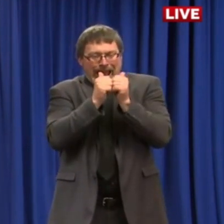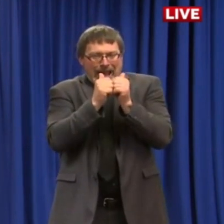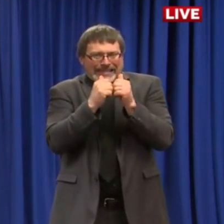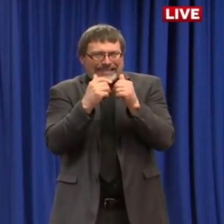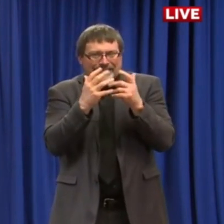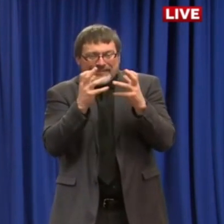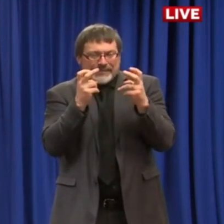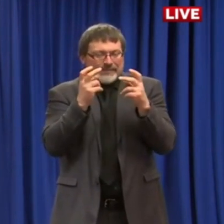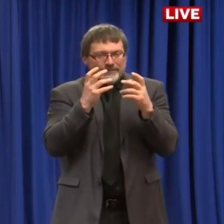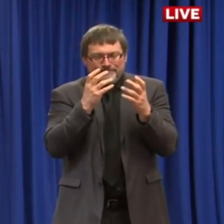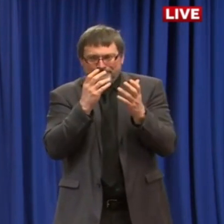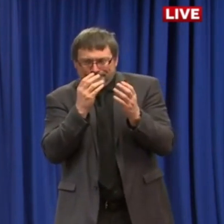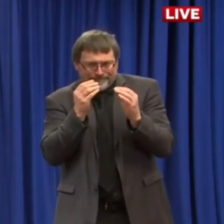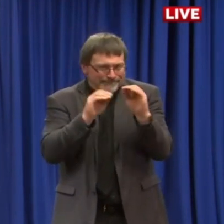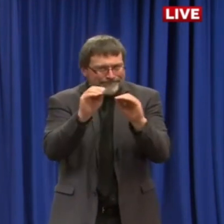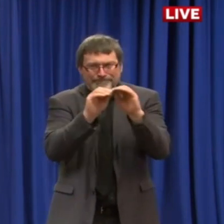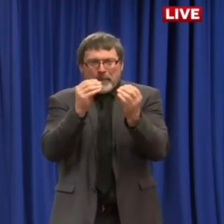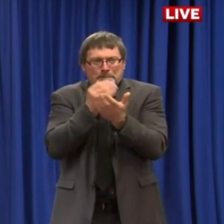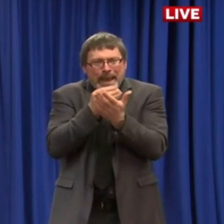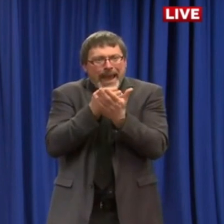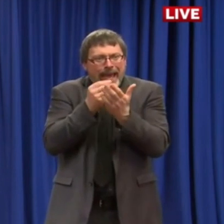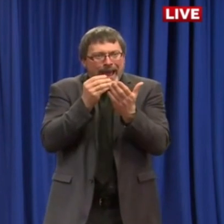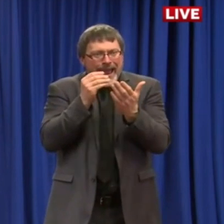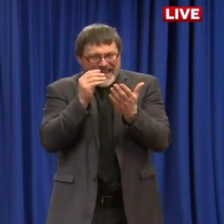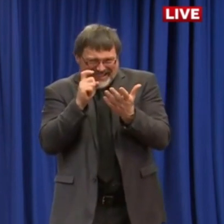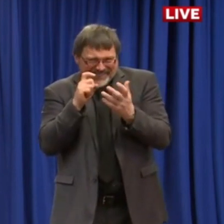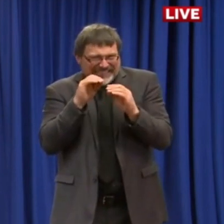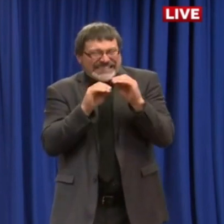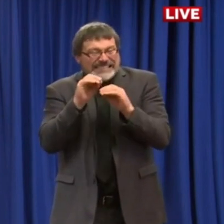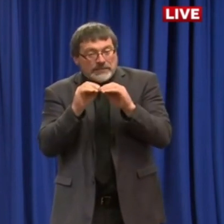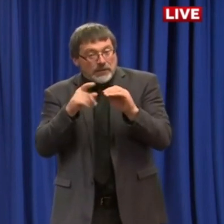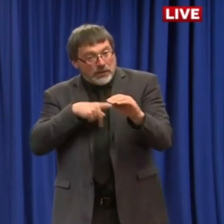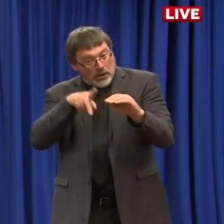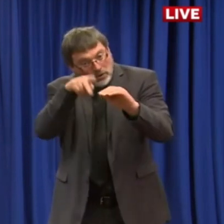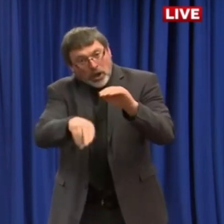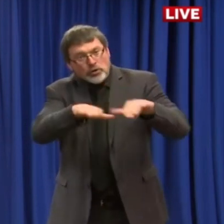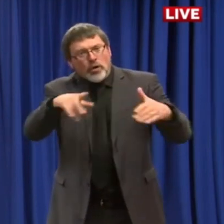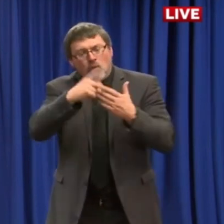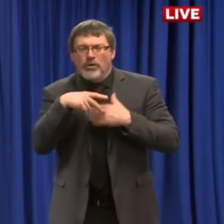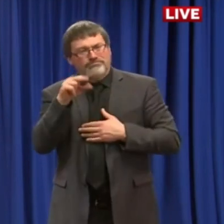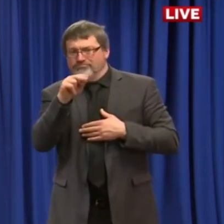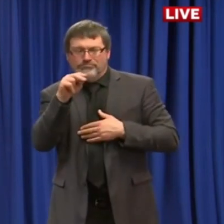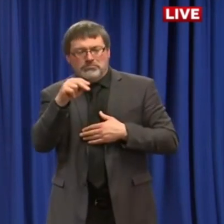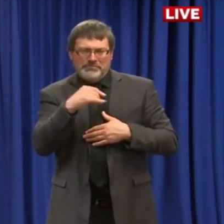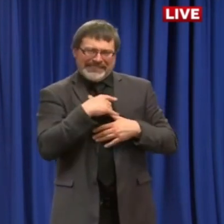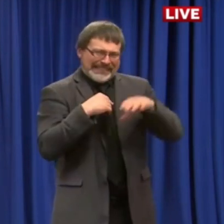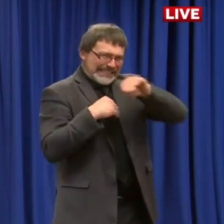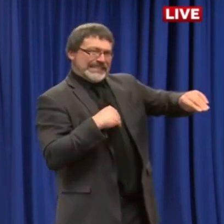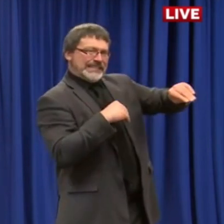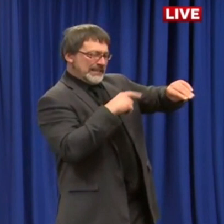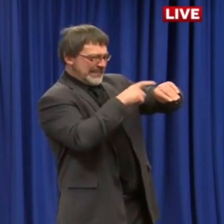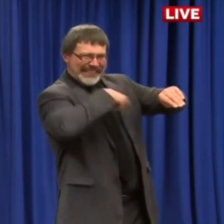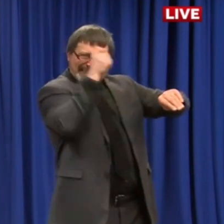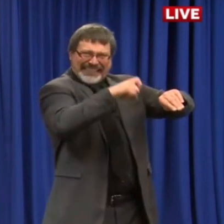won't be for kids programs. If anything, we're going to boost those up because we have to recognize that it isn't just about the end dollar to the state. It's about